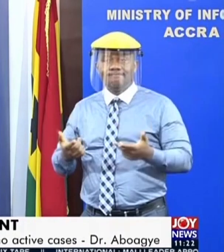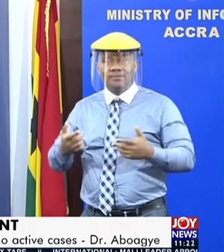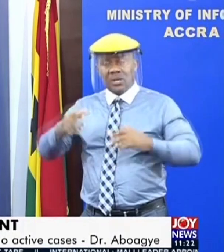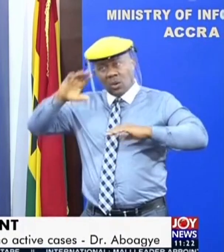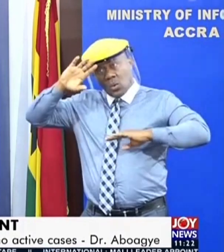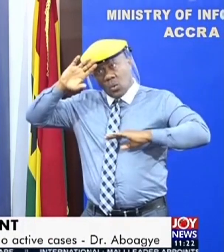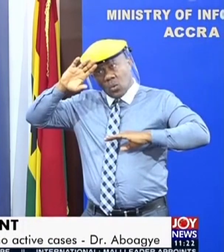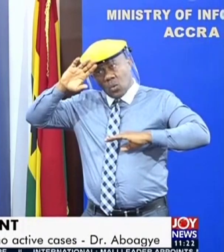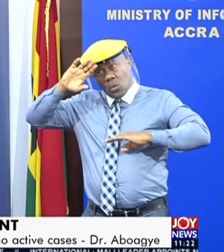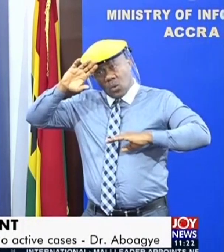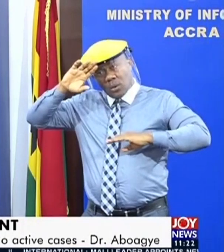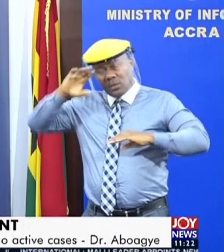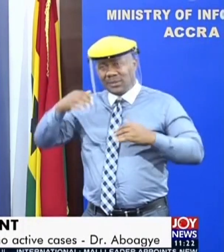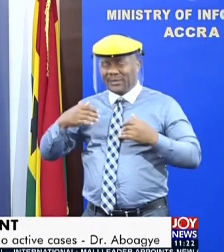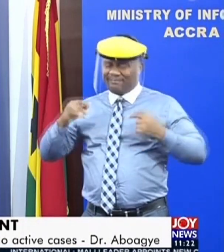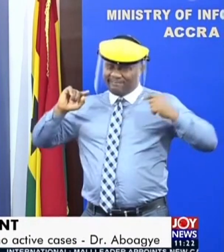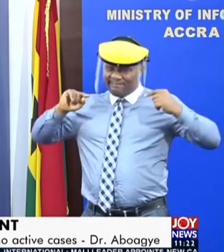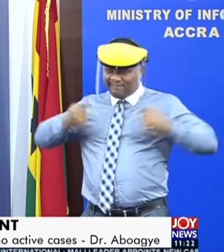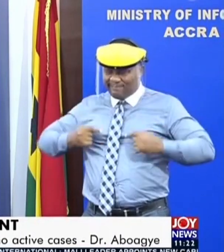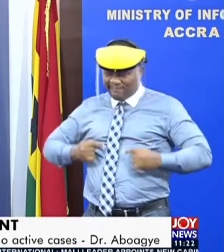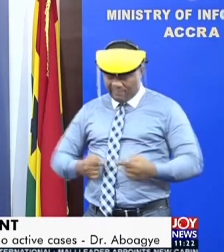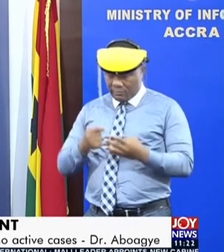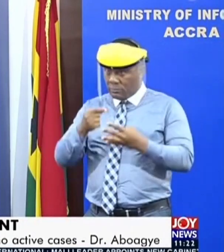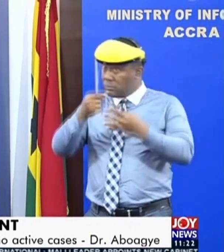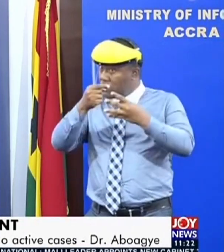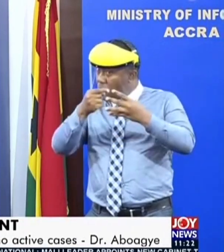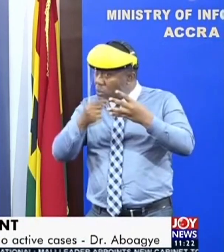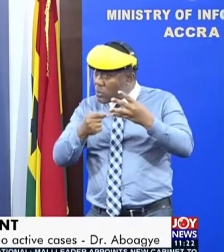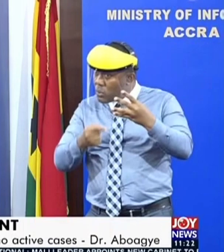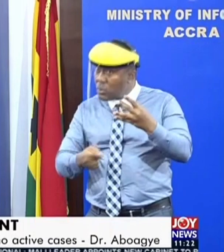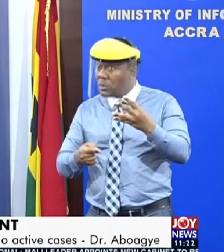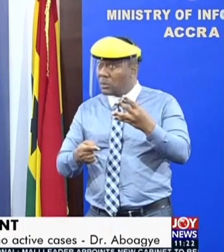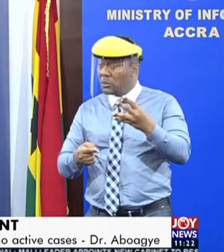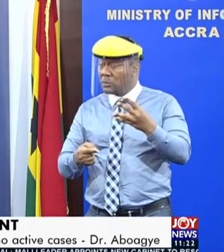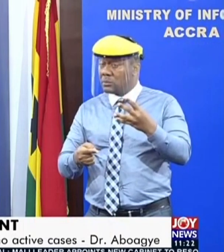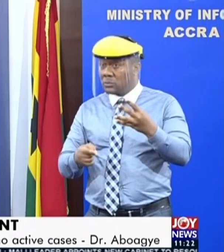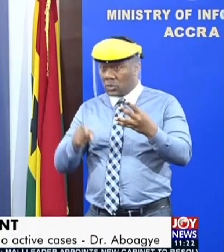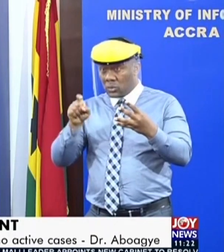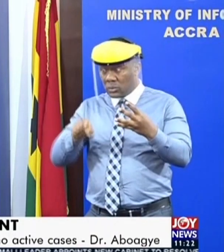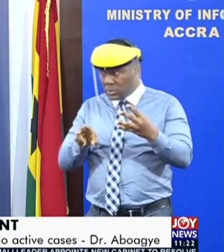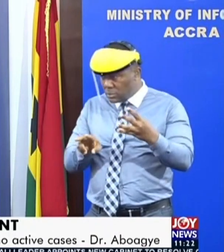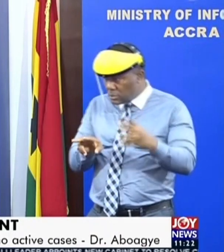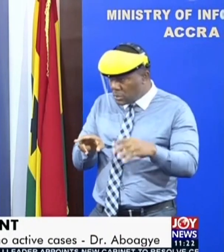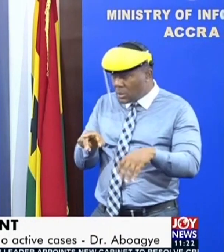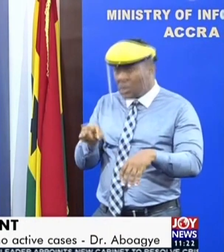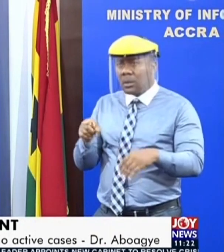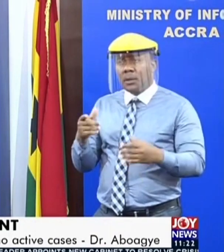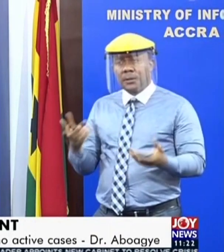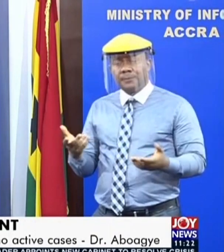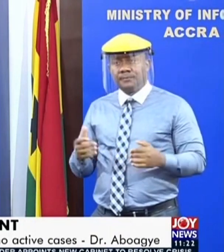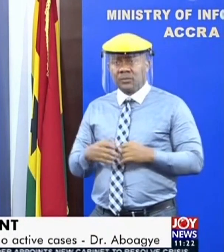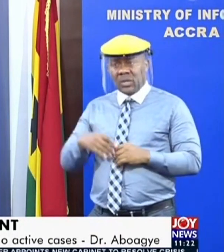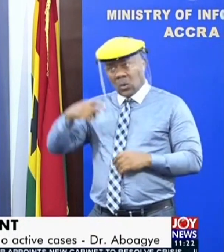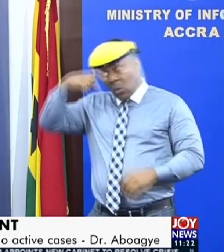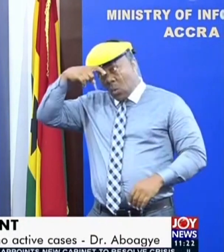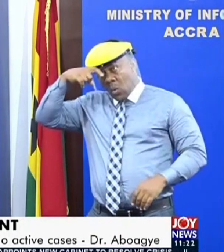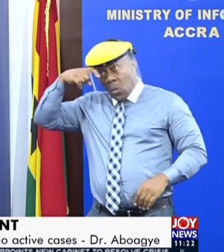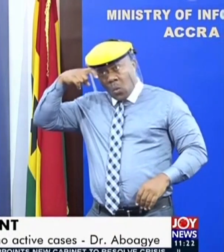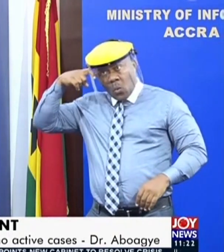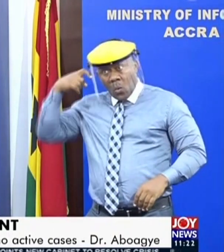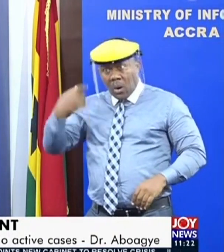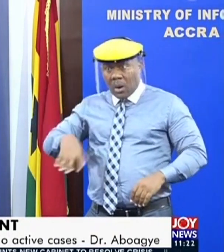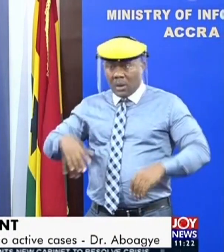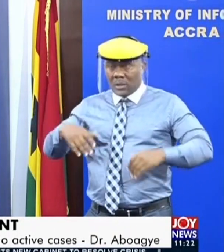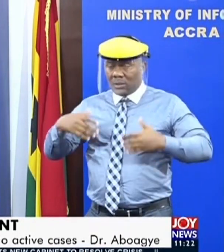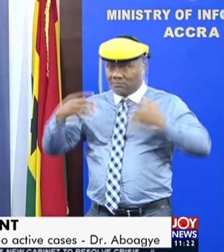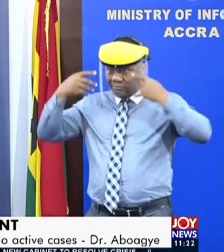and followed by general weakness. And I think so these are some of the core symptoms one has to look for. And then we have chills and sweats is one of them.